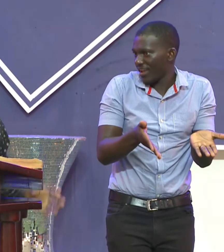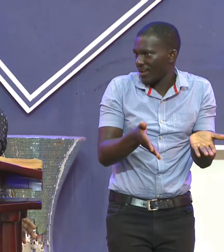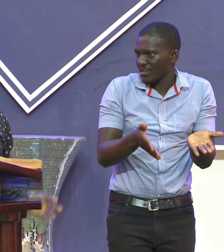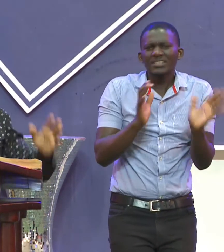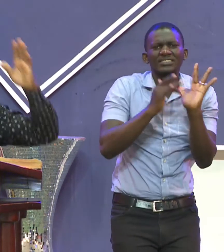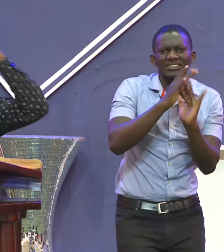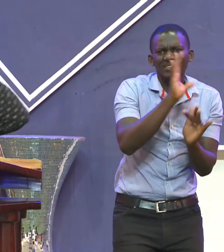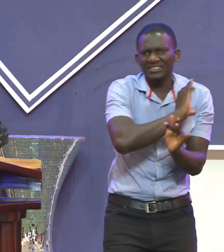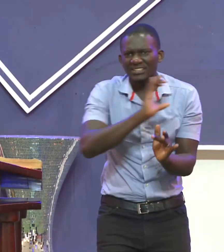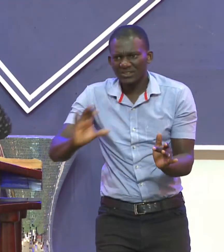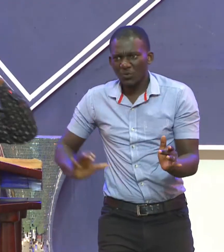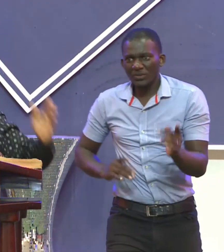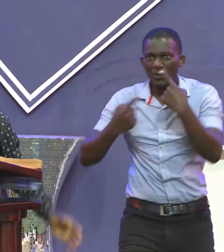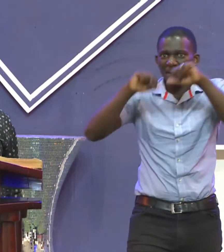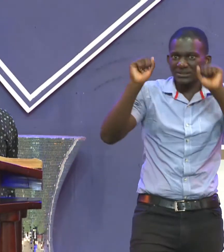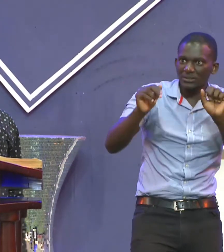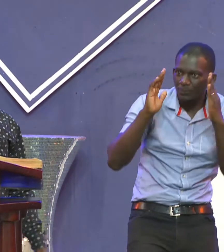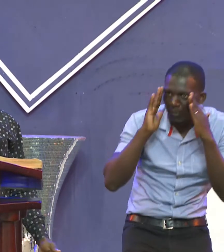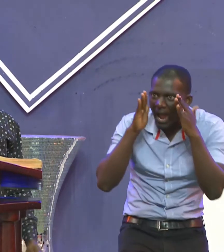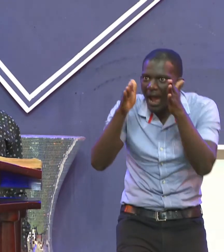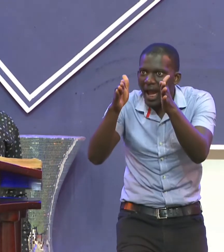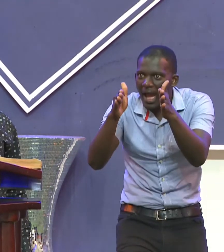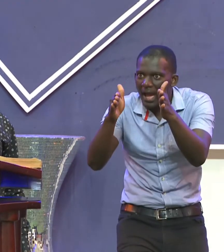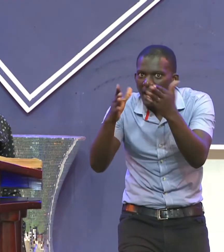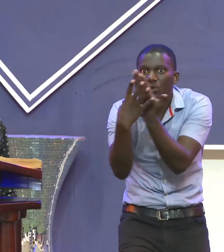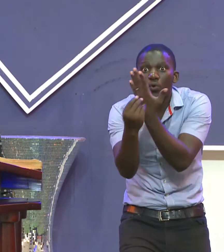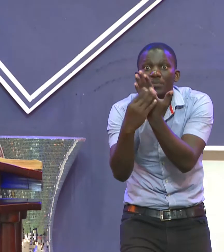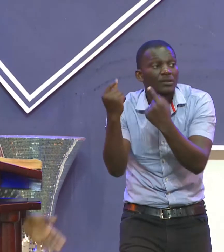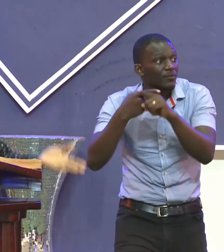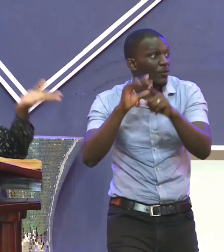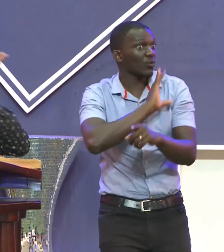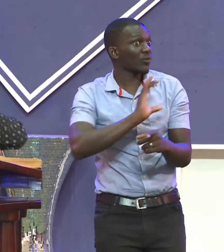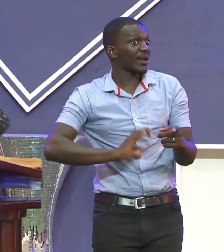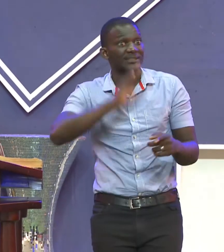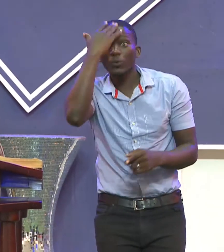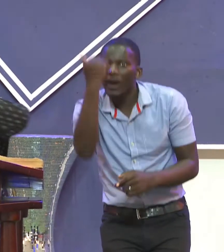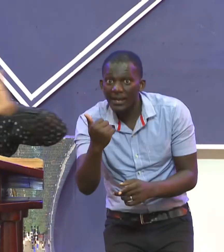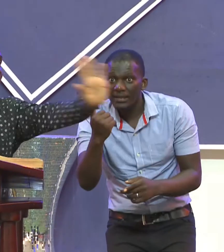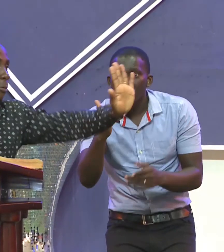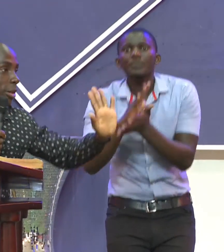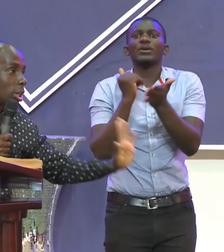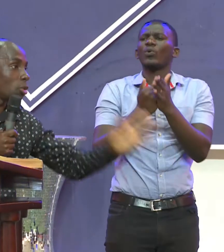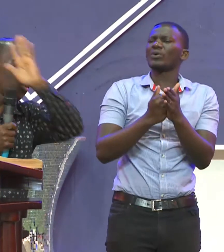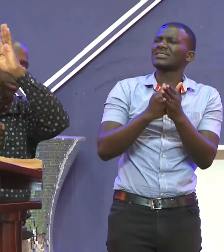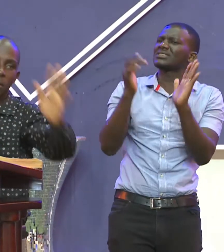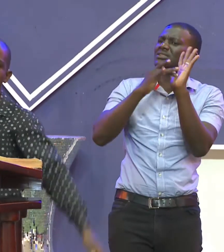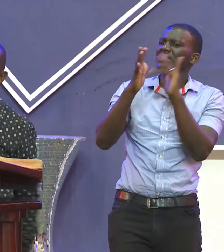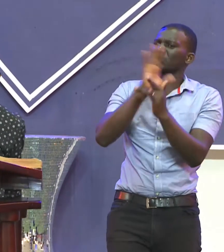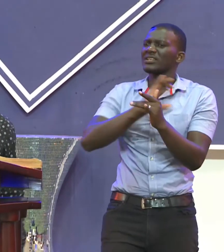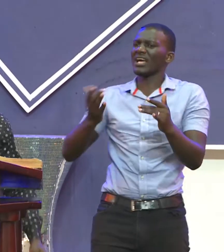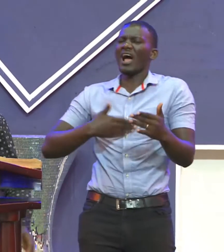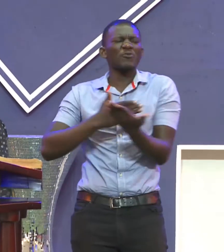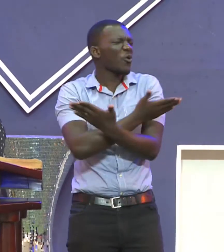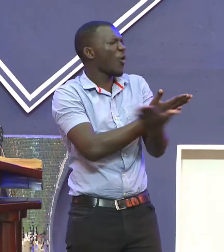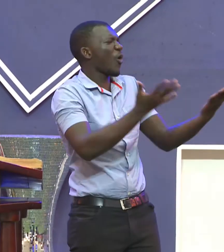atekedwa kubanga kwetunulira. We ought to be putting our focus on Christ. Kuba yali na faces zoneza muri chintu. Because Christ